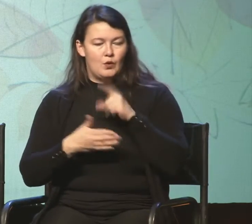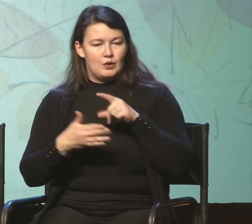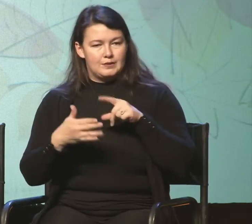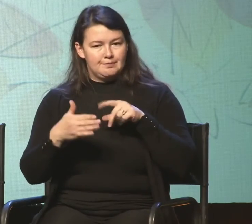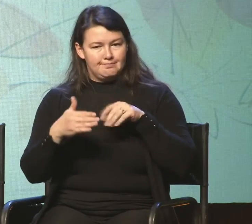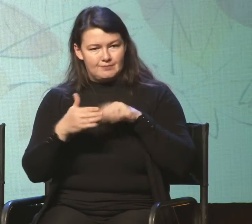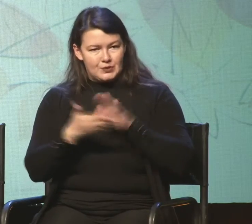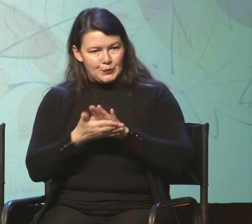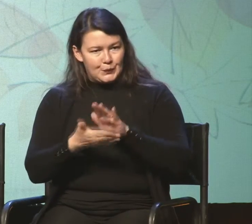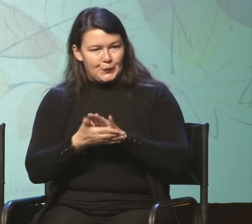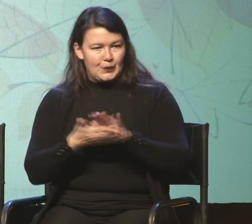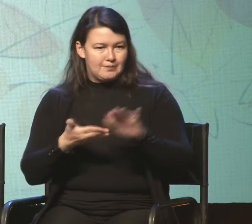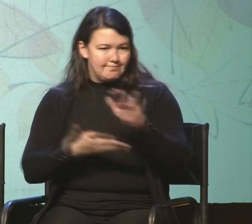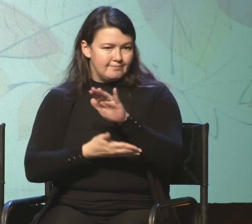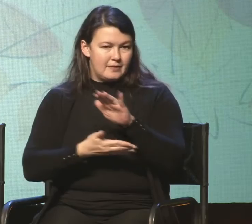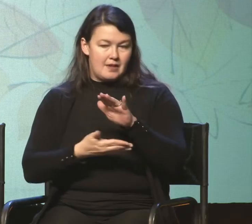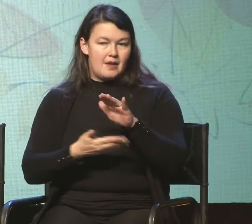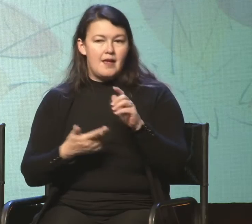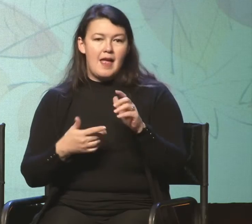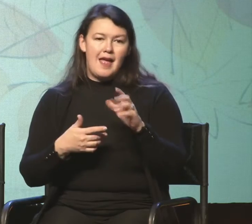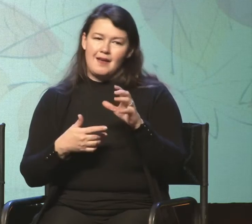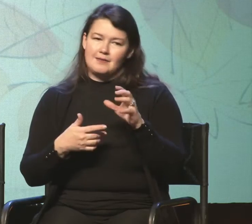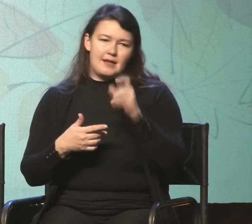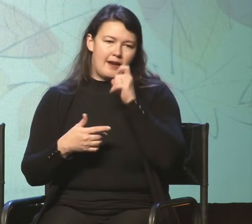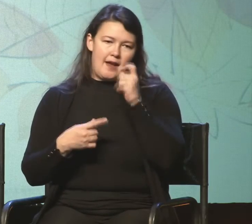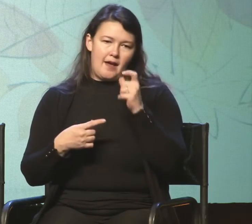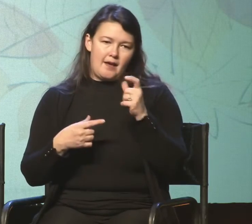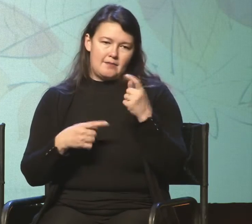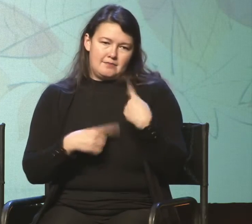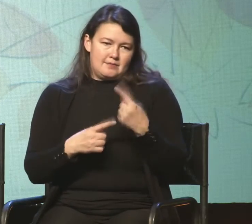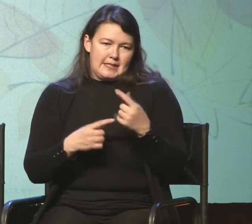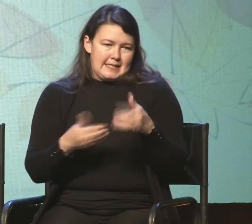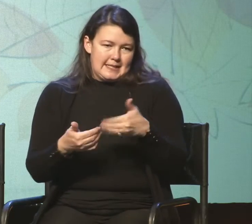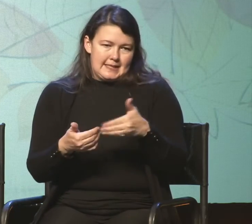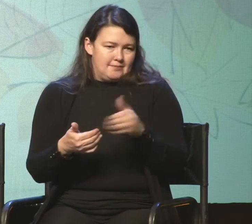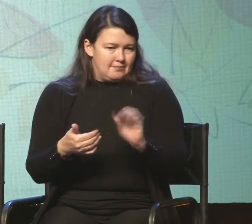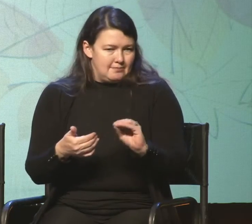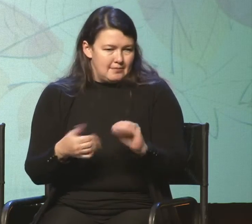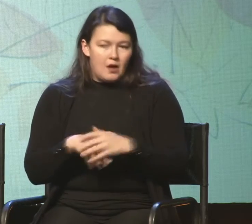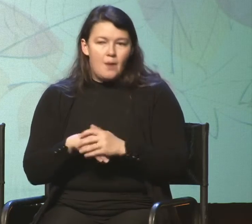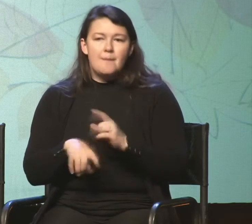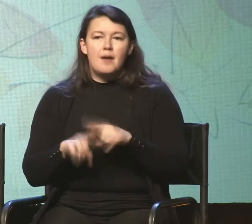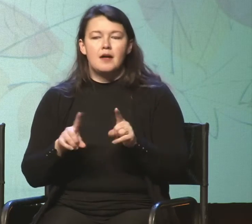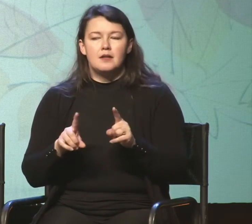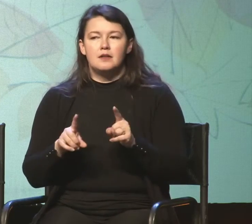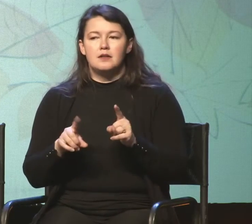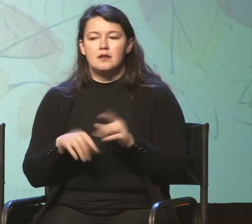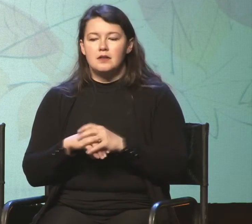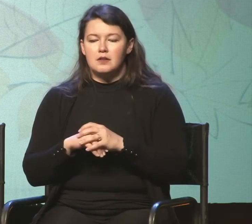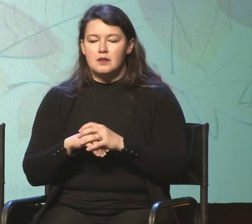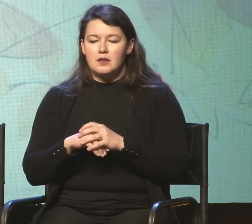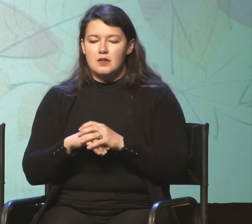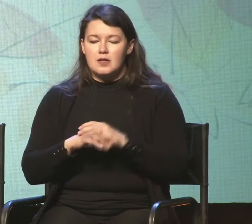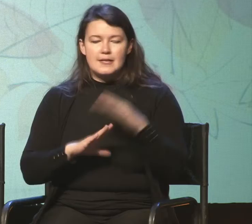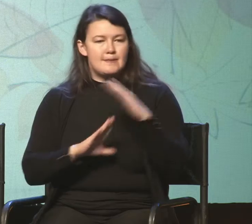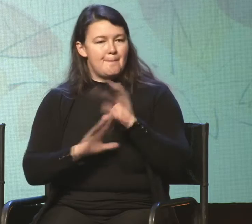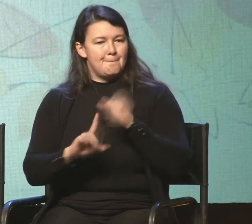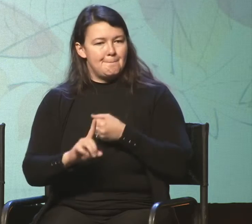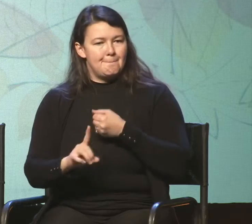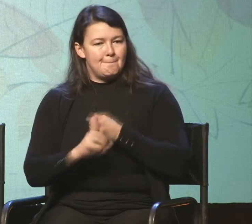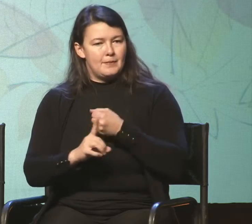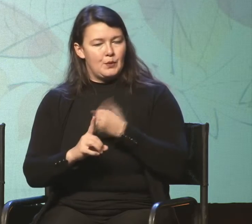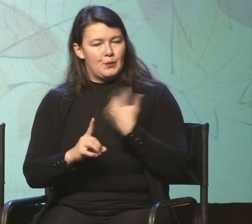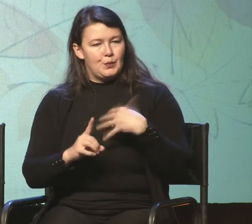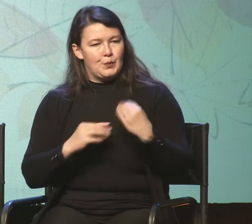and things like that, so it hasn't always been easy. But probably one of the most impactful things